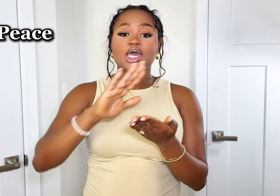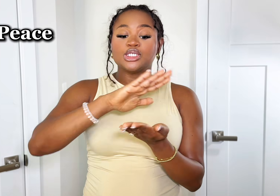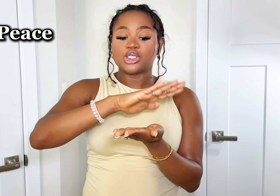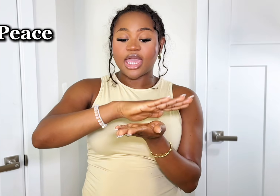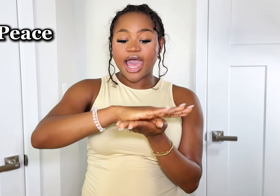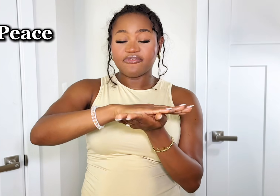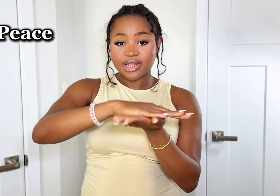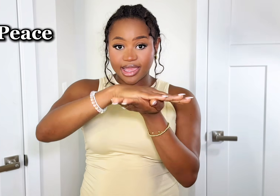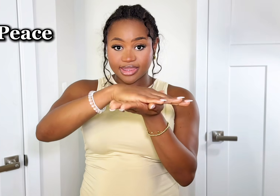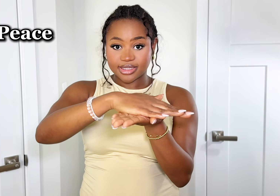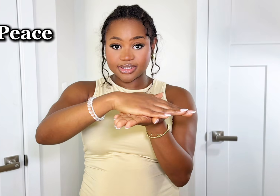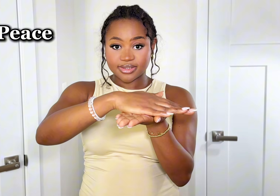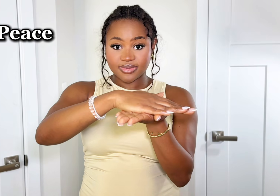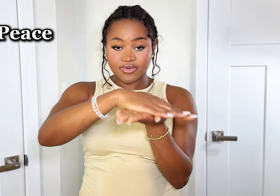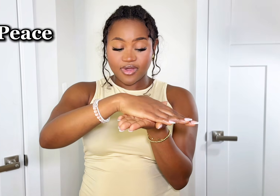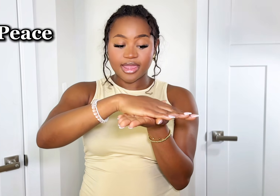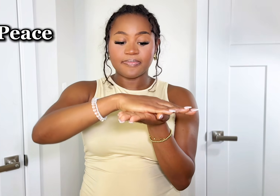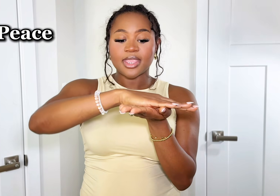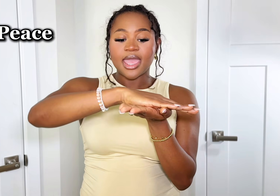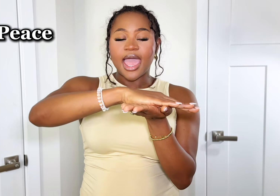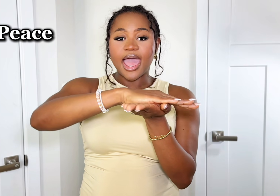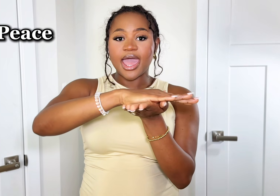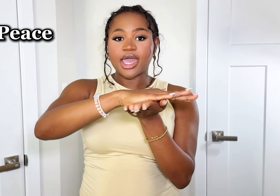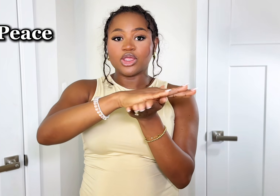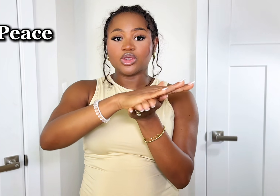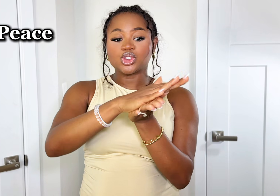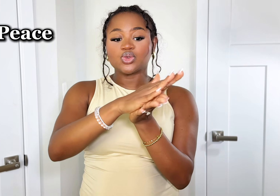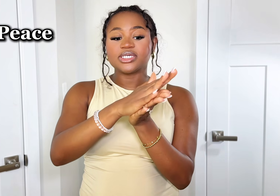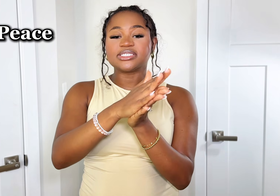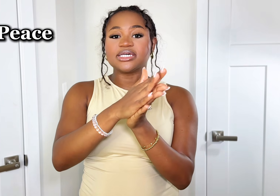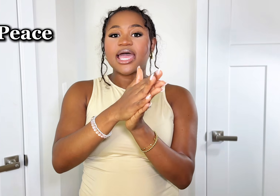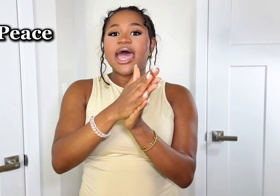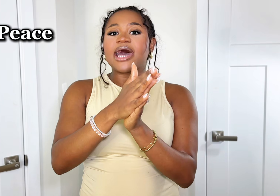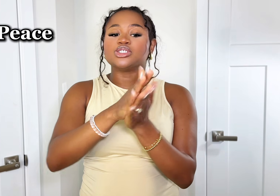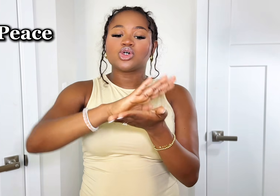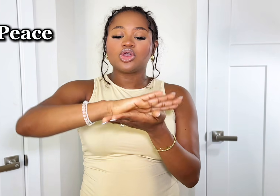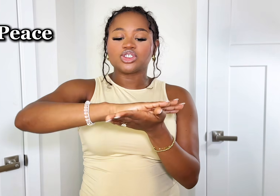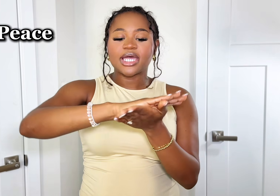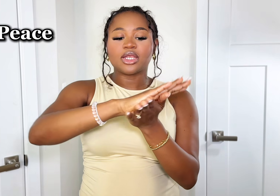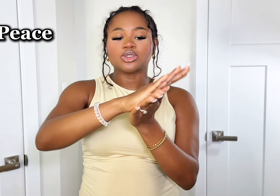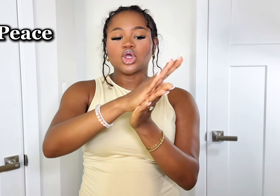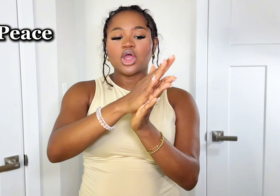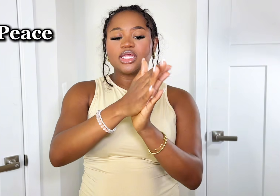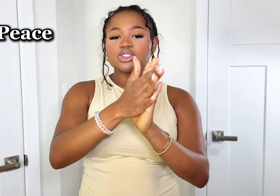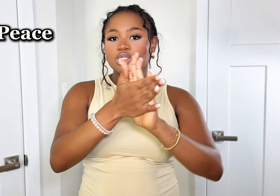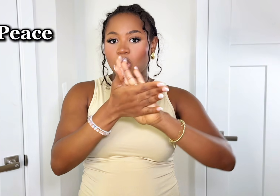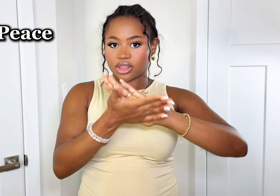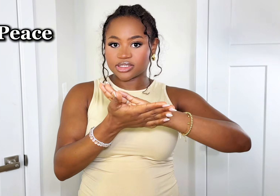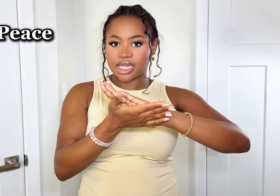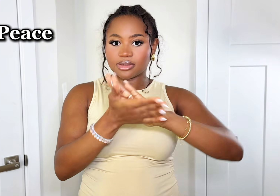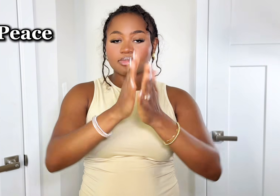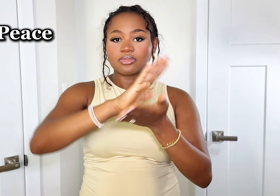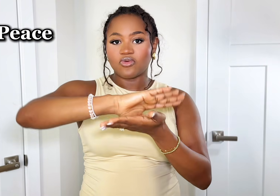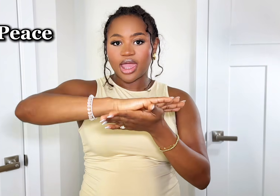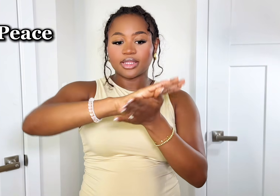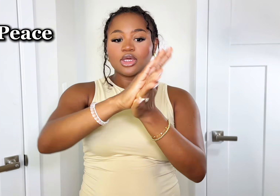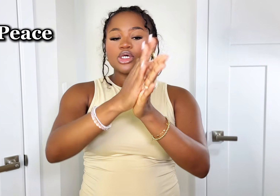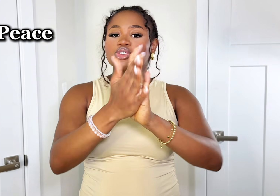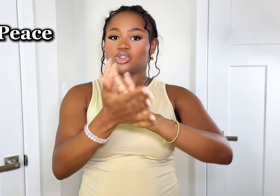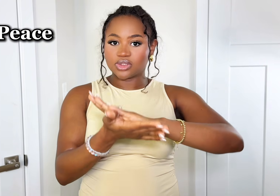So you have it like this, right? And you twist it as though you're trying to turn it to the other side, right? So do